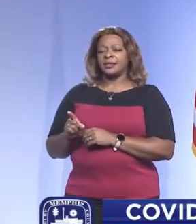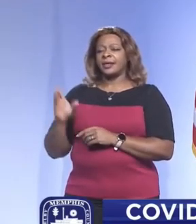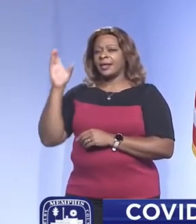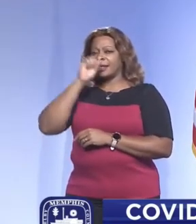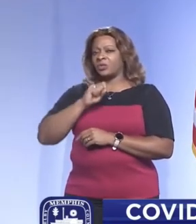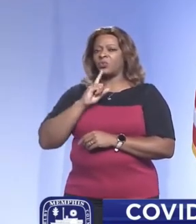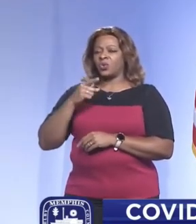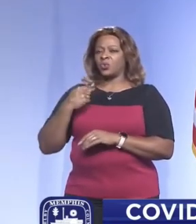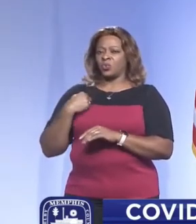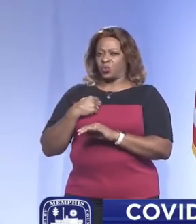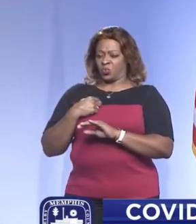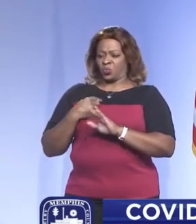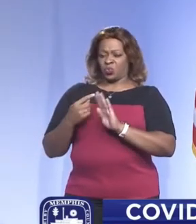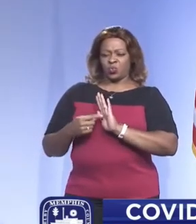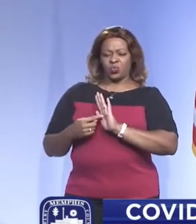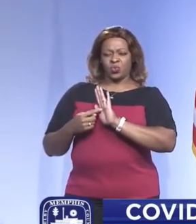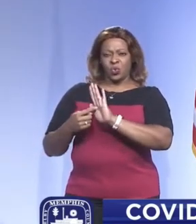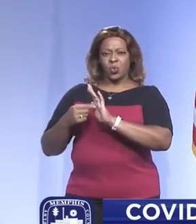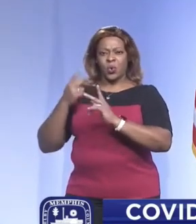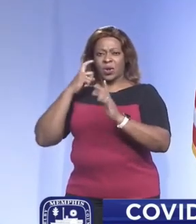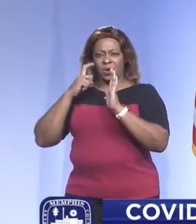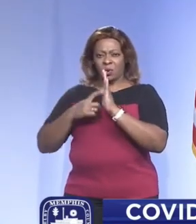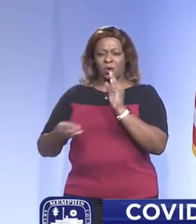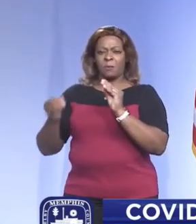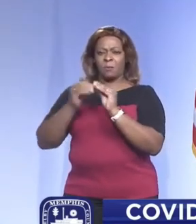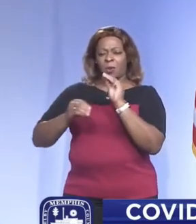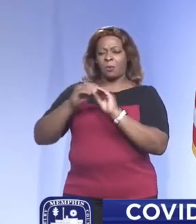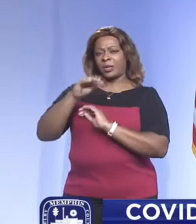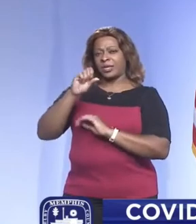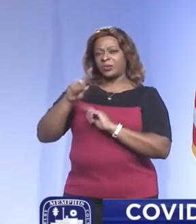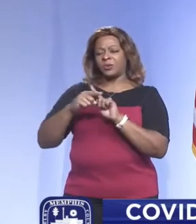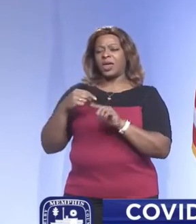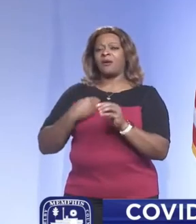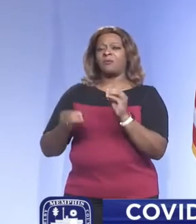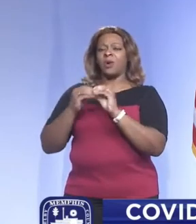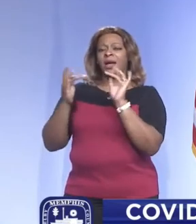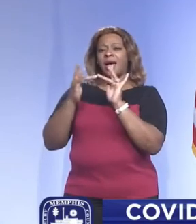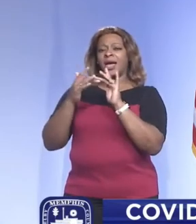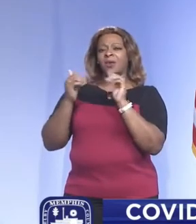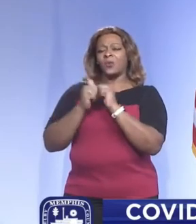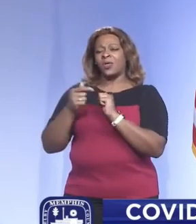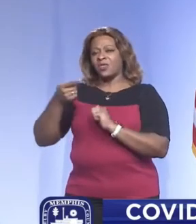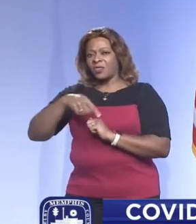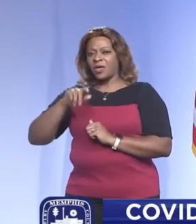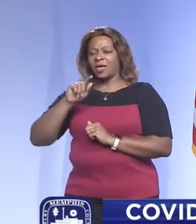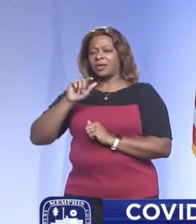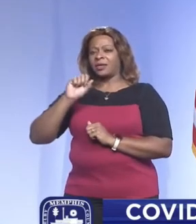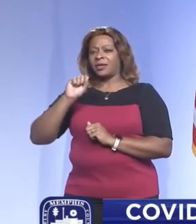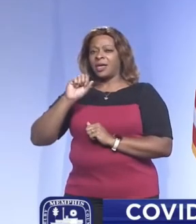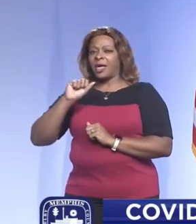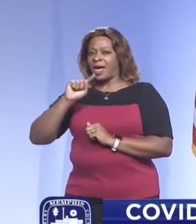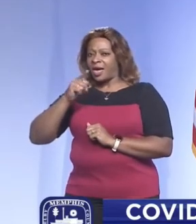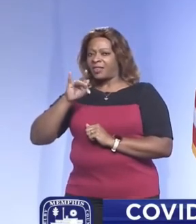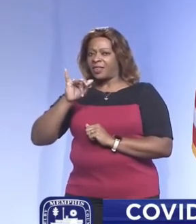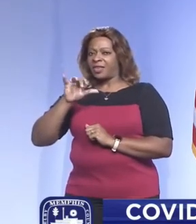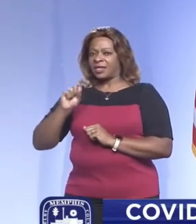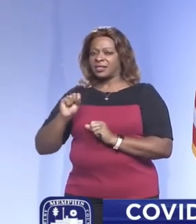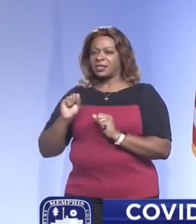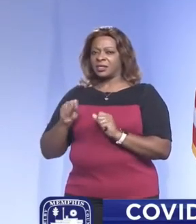really we show and see more cases of these when there's more contact with athletes? Do you anticipate more cases coming?